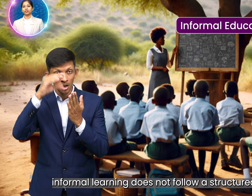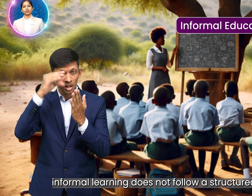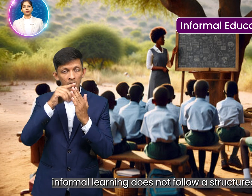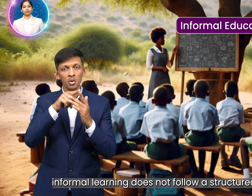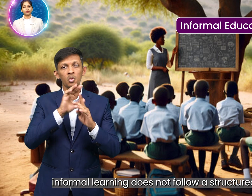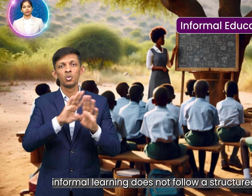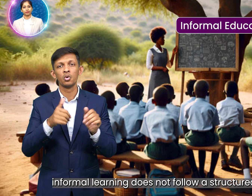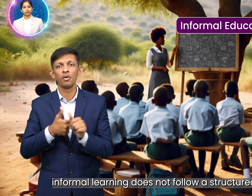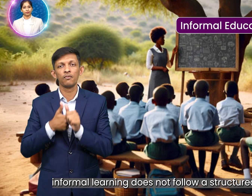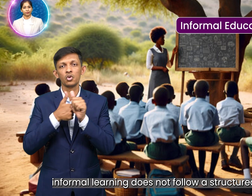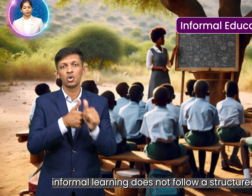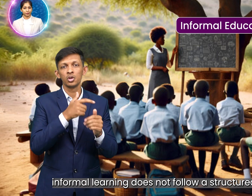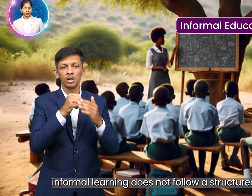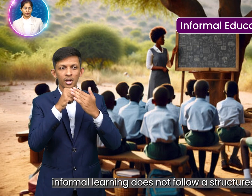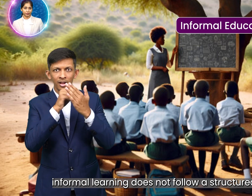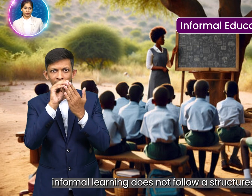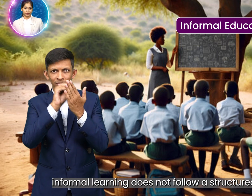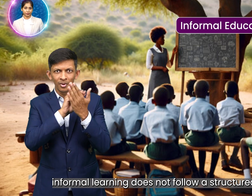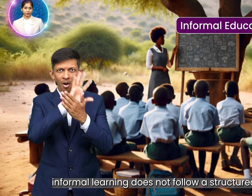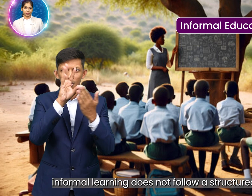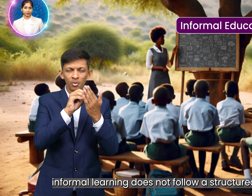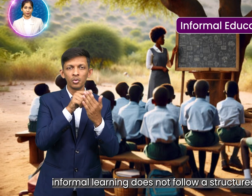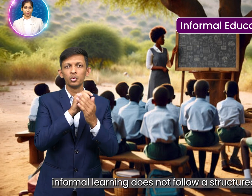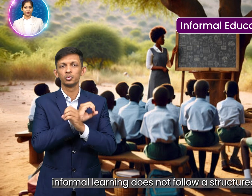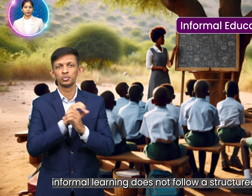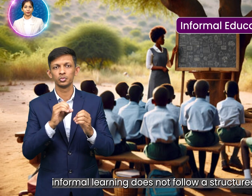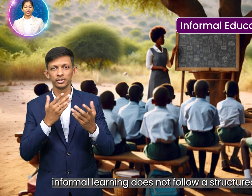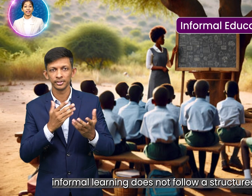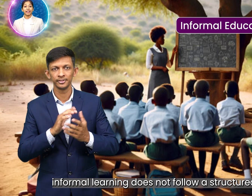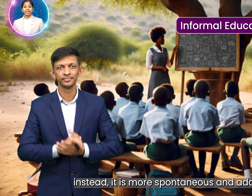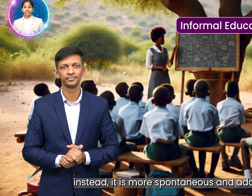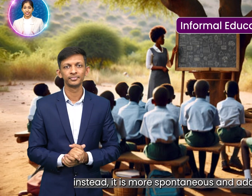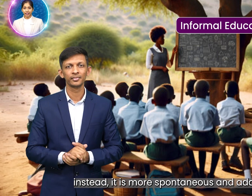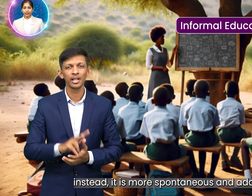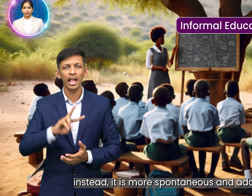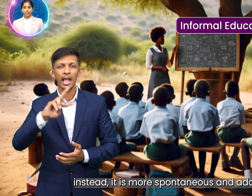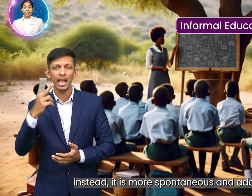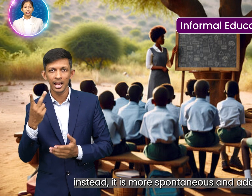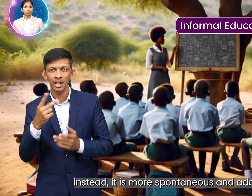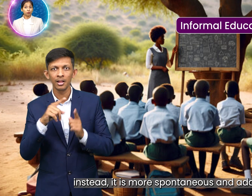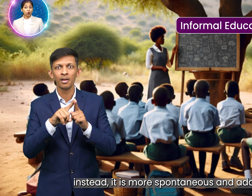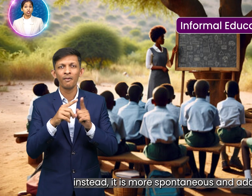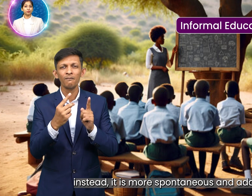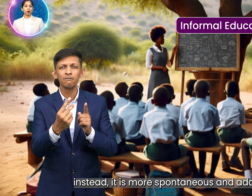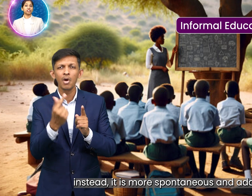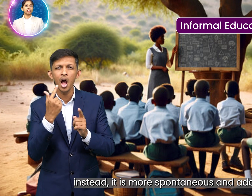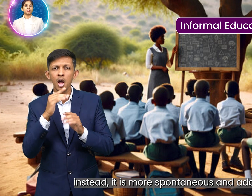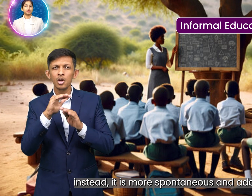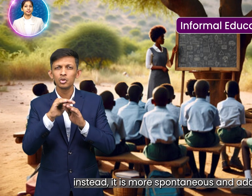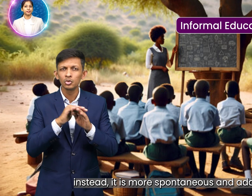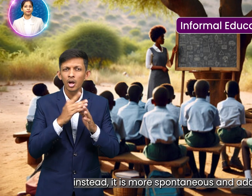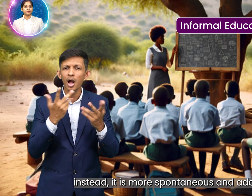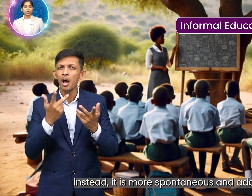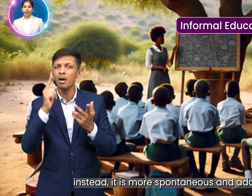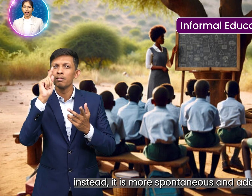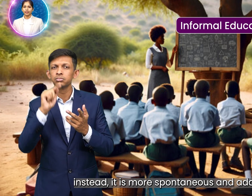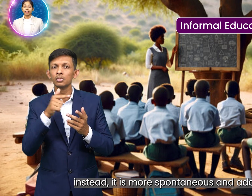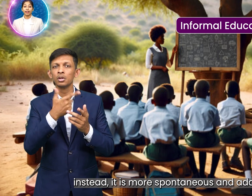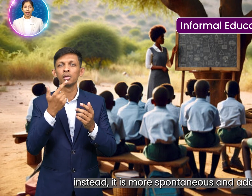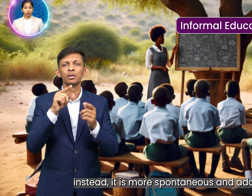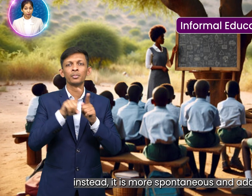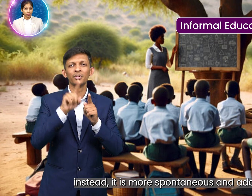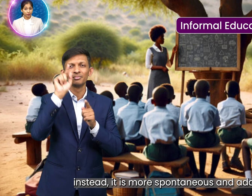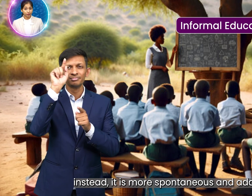structured curriculum. Instead, It is more spontaneous